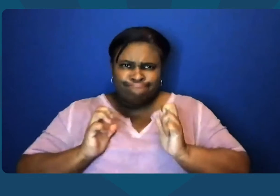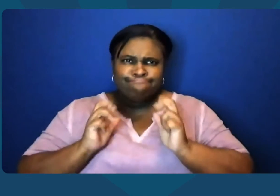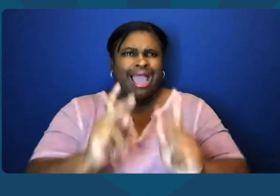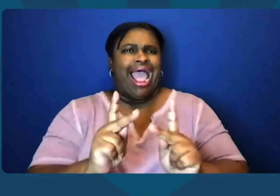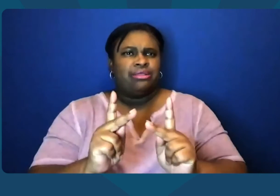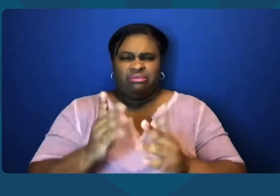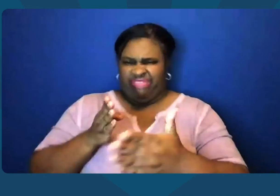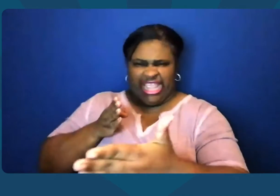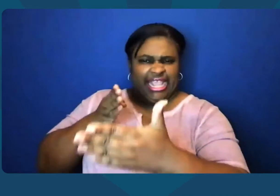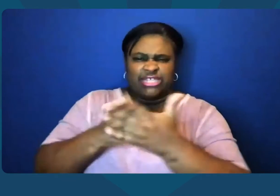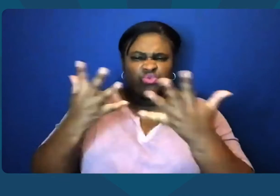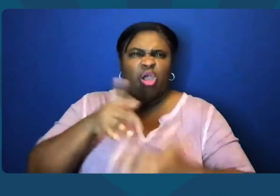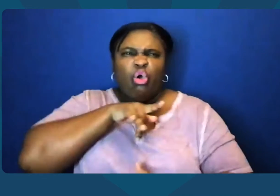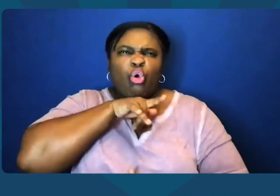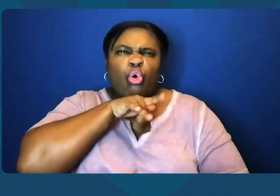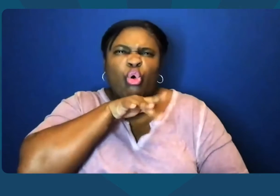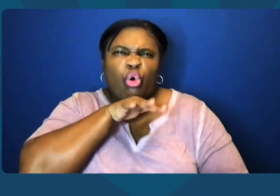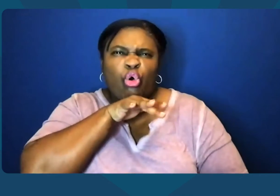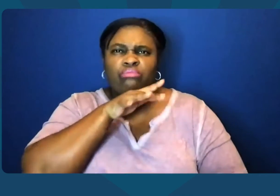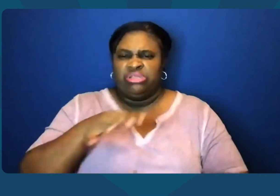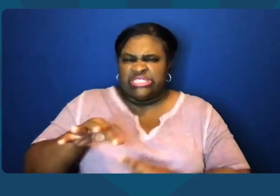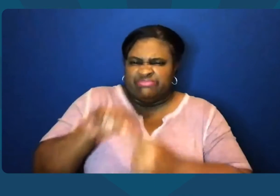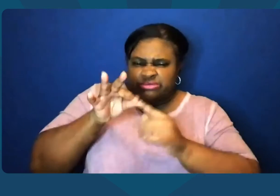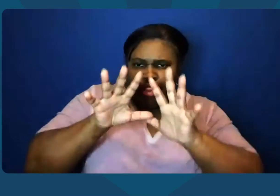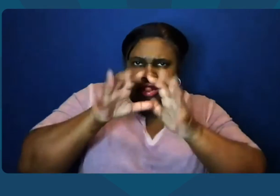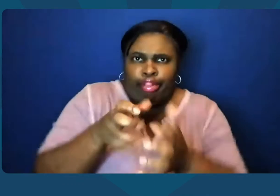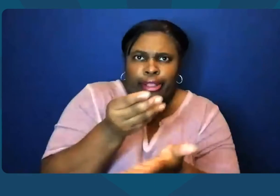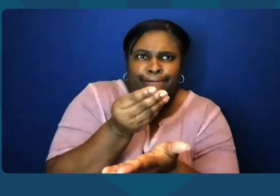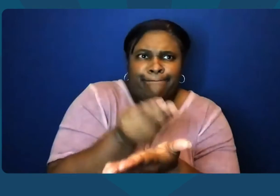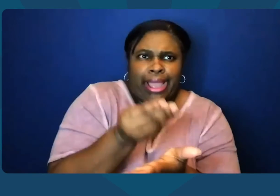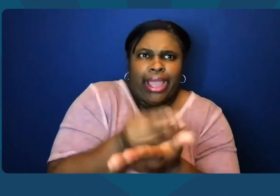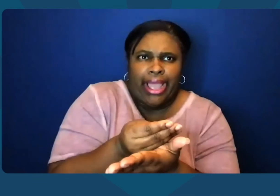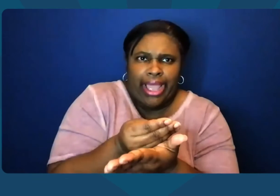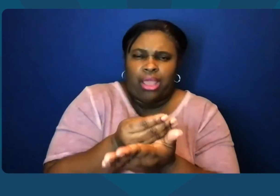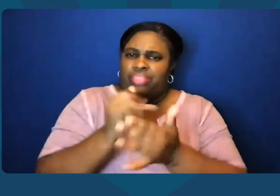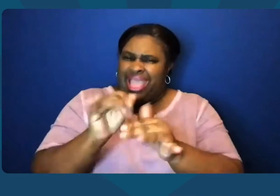and special interests that have invaded our capital.